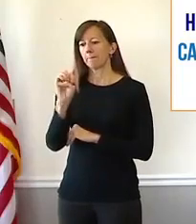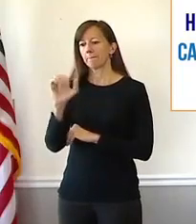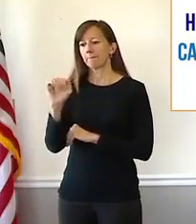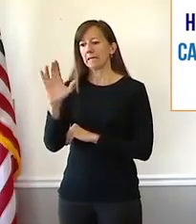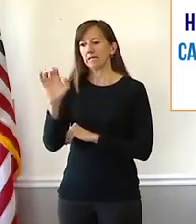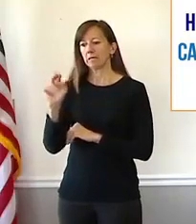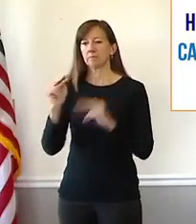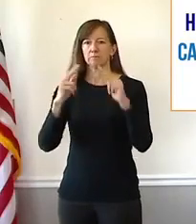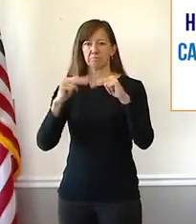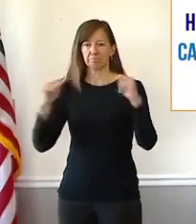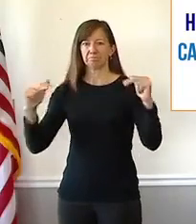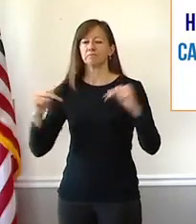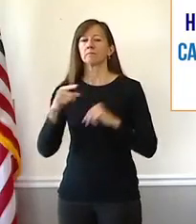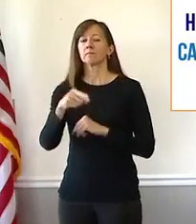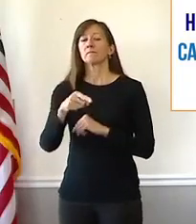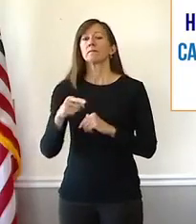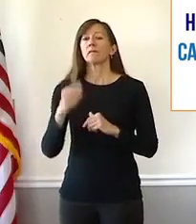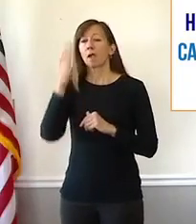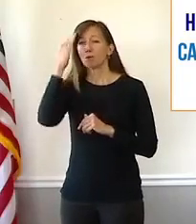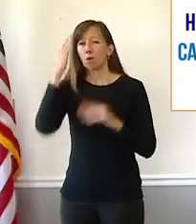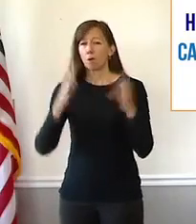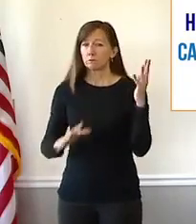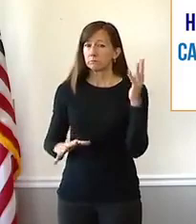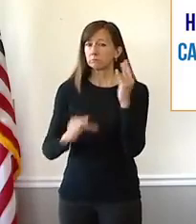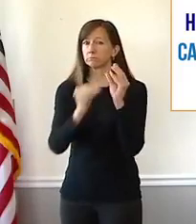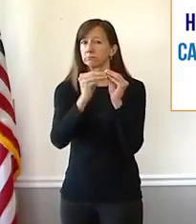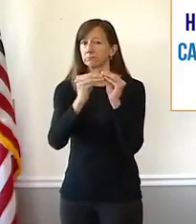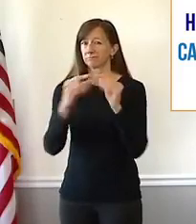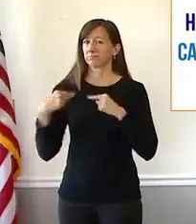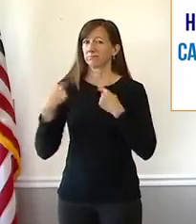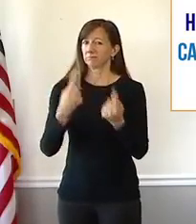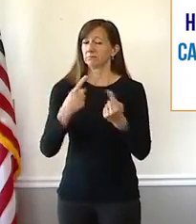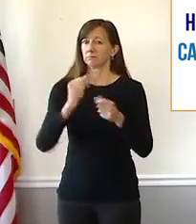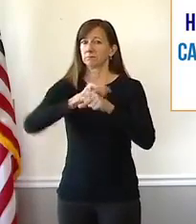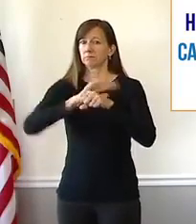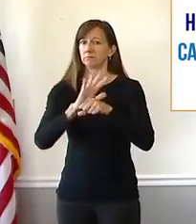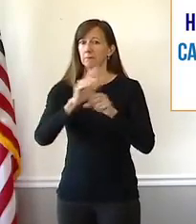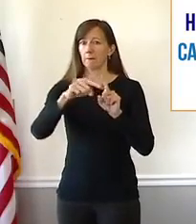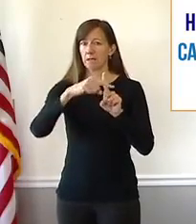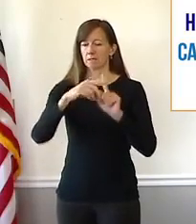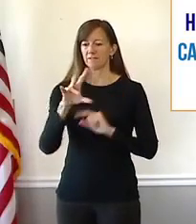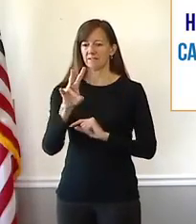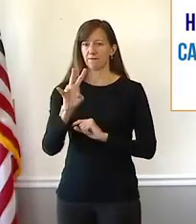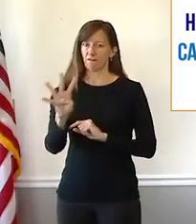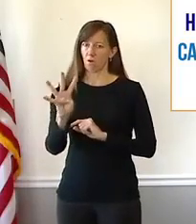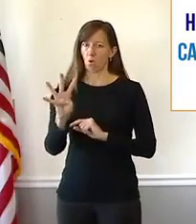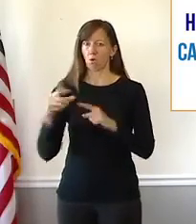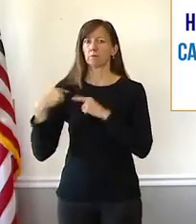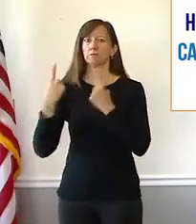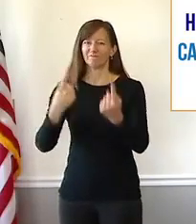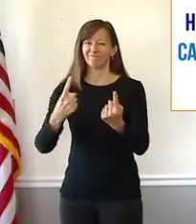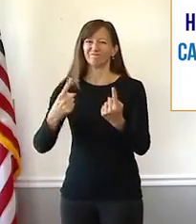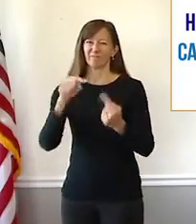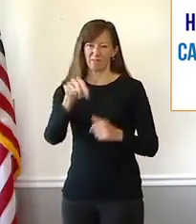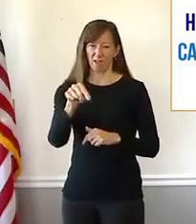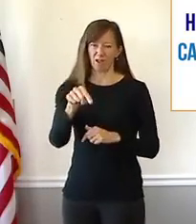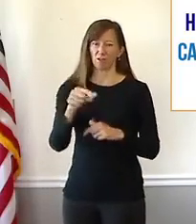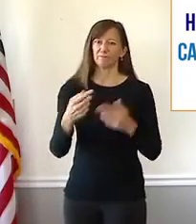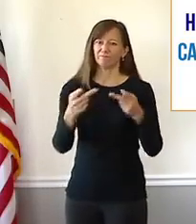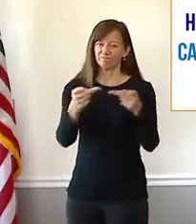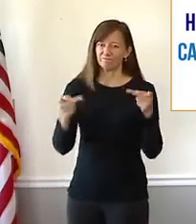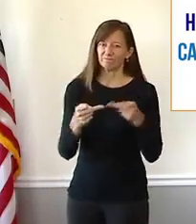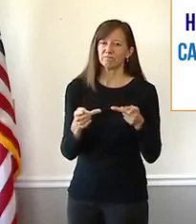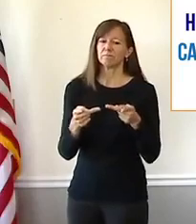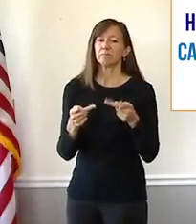of, and there has been a total of 74 total cases at the Hedgewood Assisted Living Facility. We are